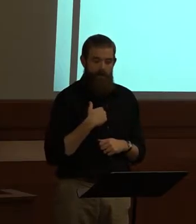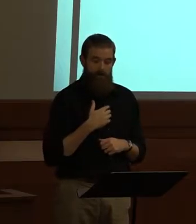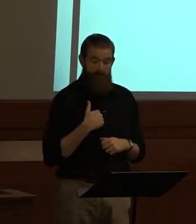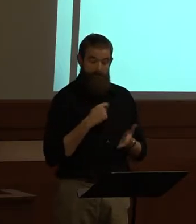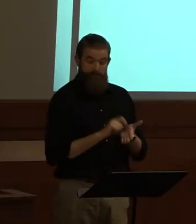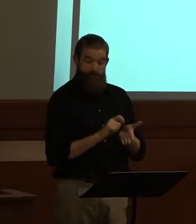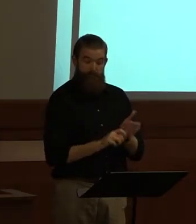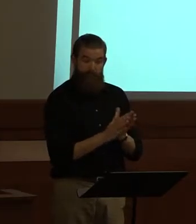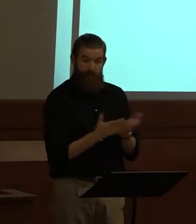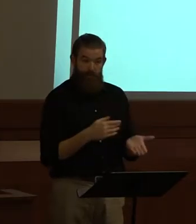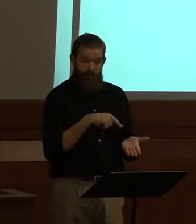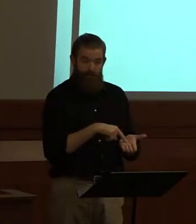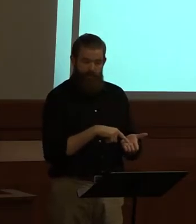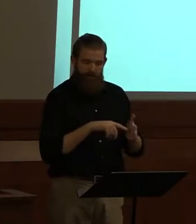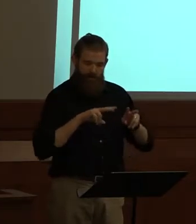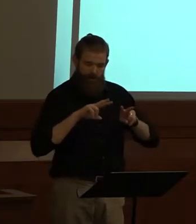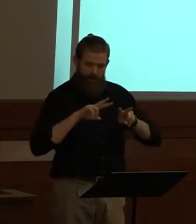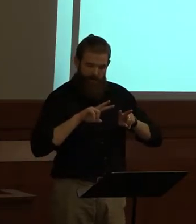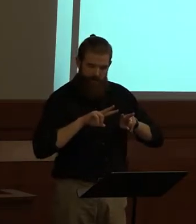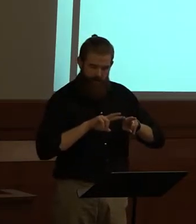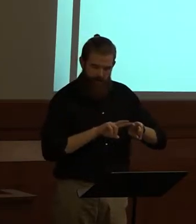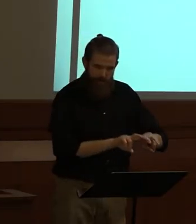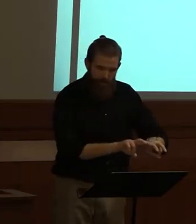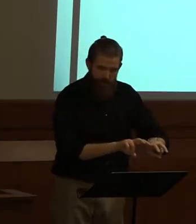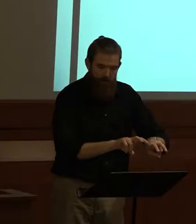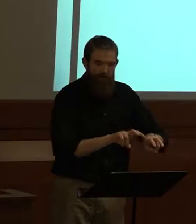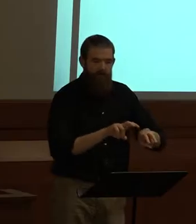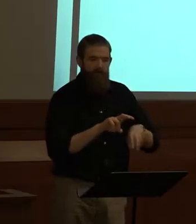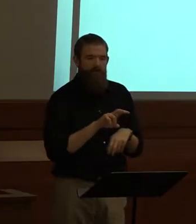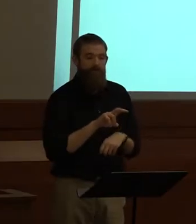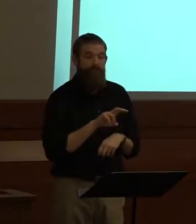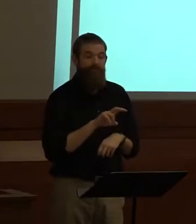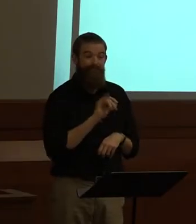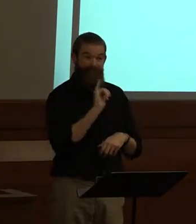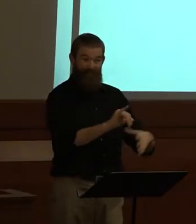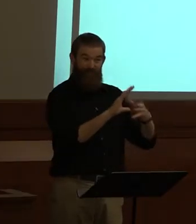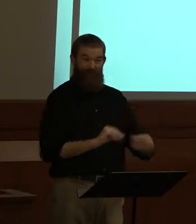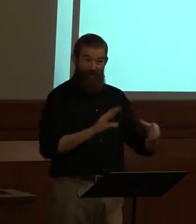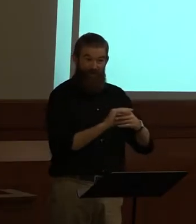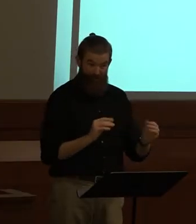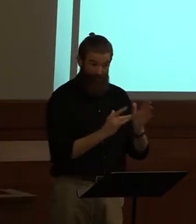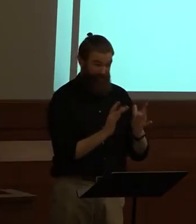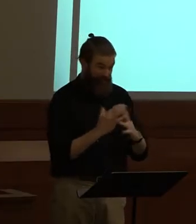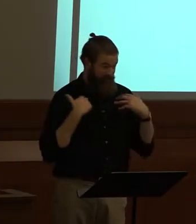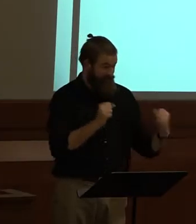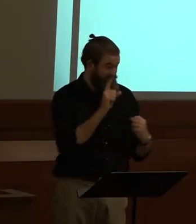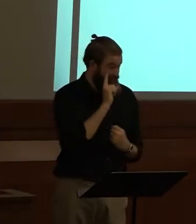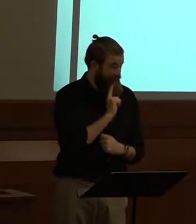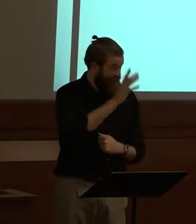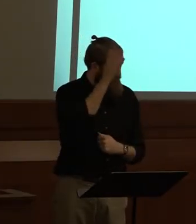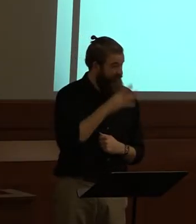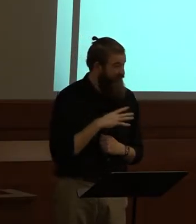a healing of the ears. What it means is part of what I'm exploring in this